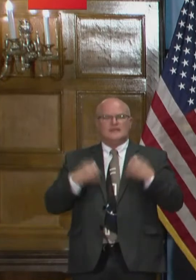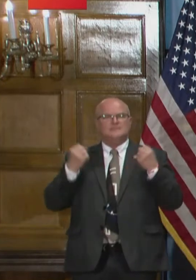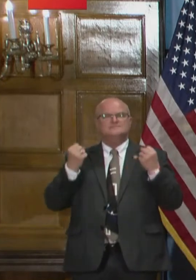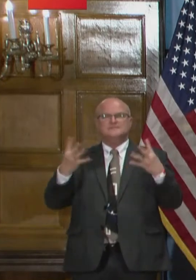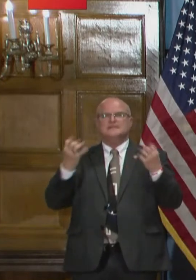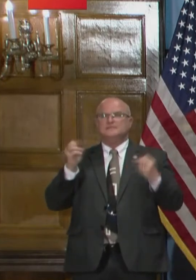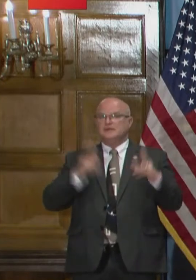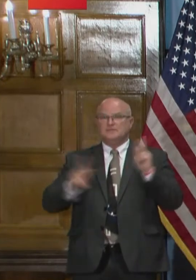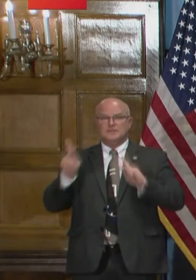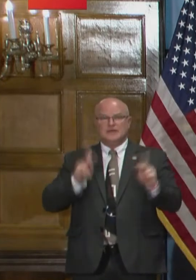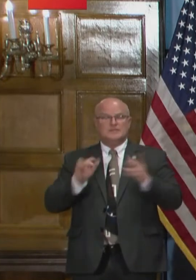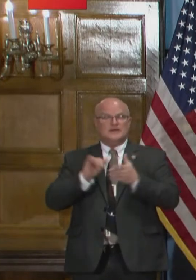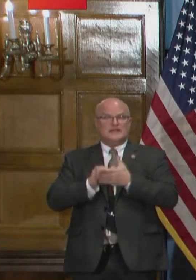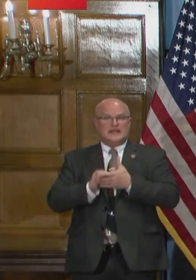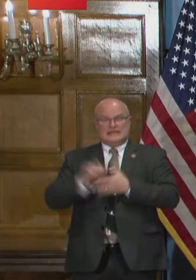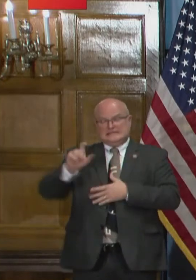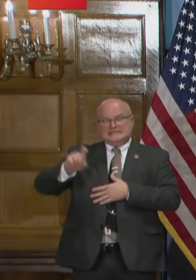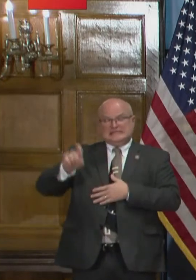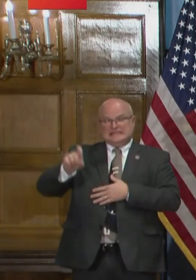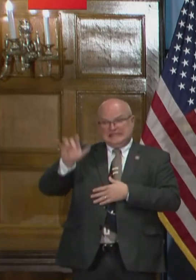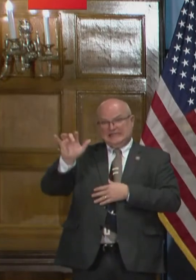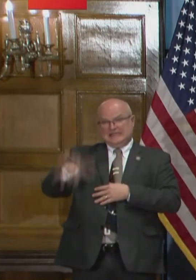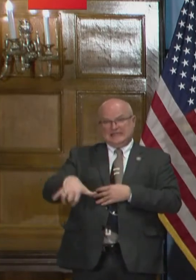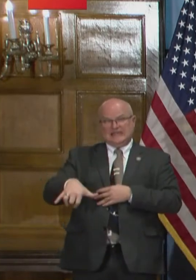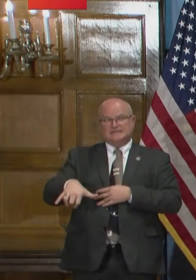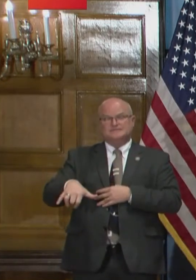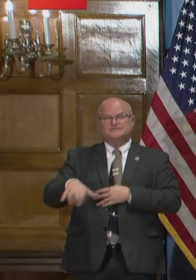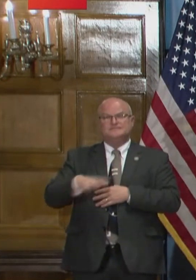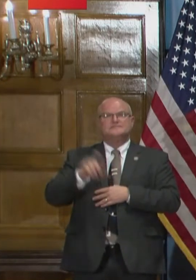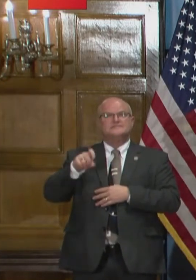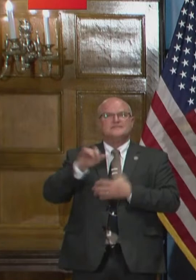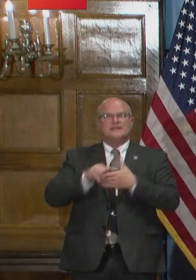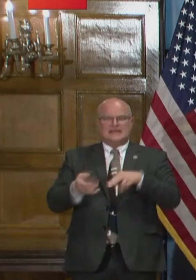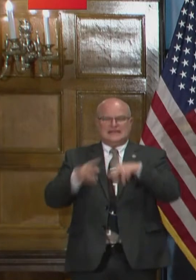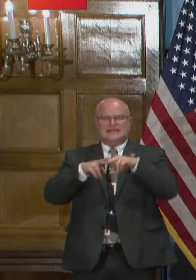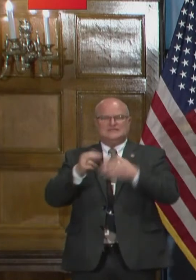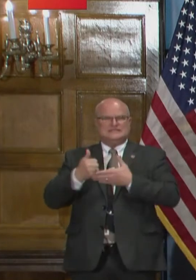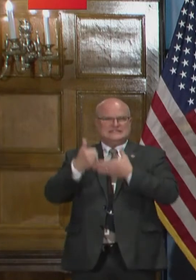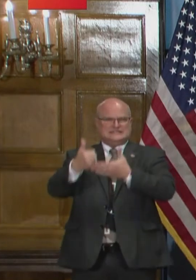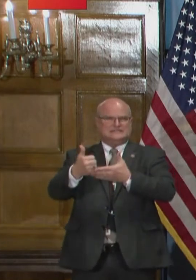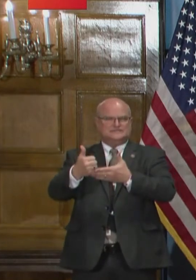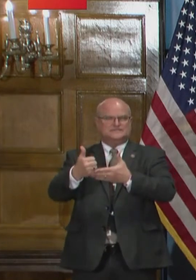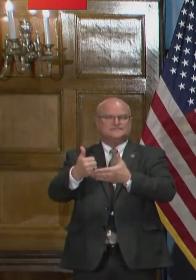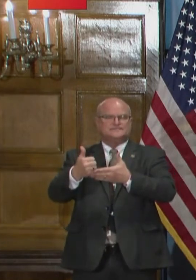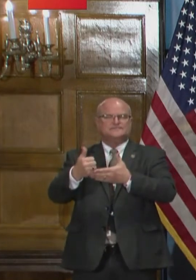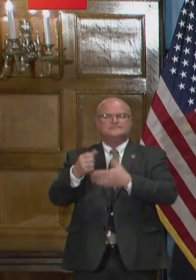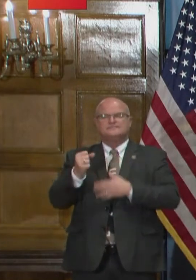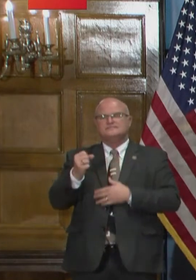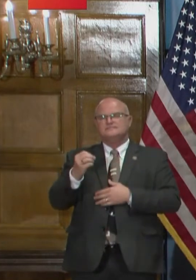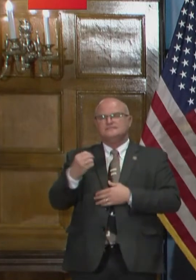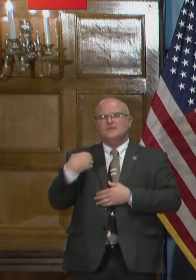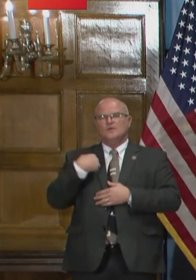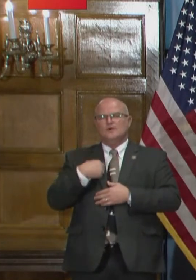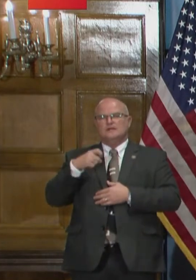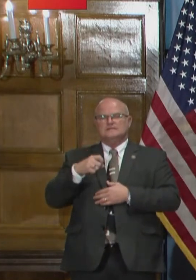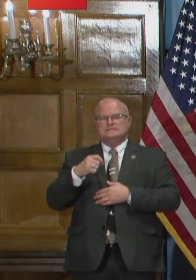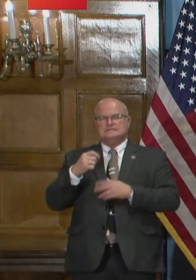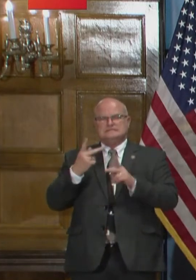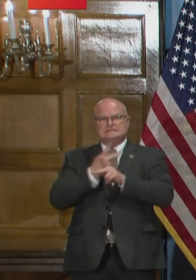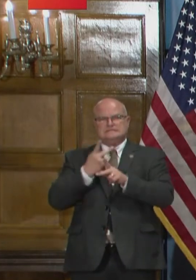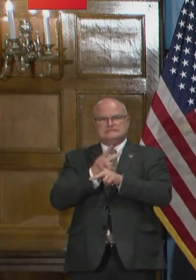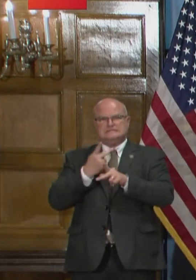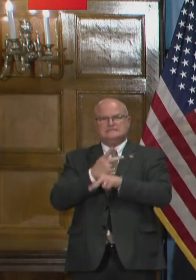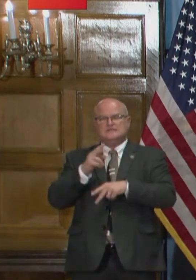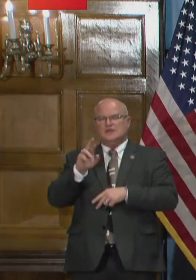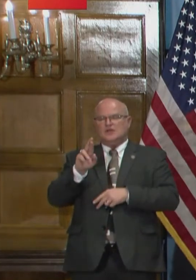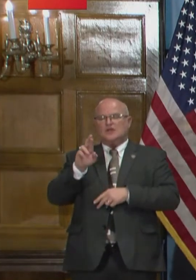of Arkansans that are in need of that, and they need that extra assistance. And so we're having to reboot our system